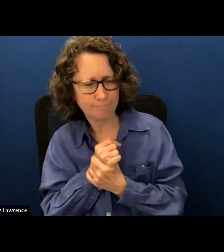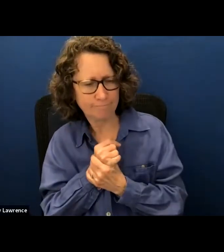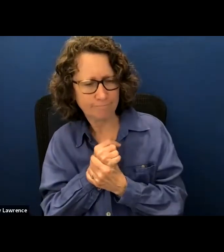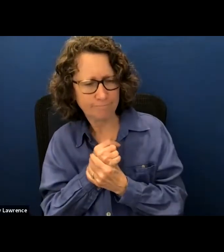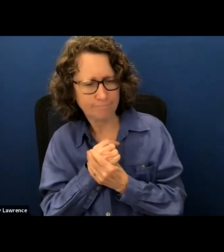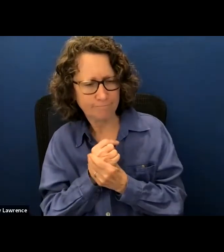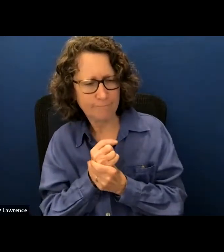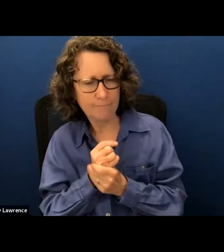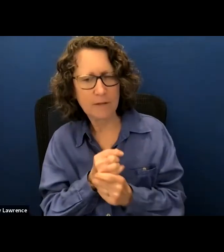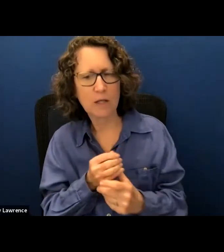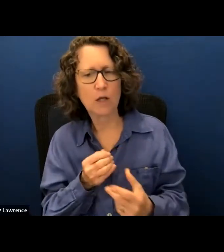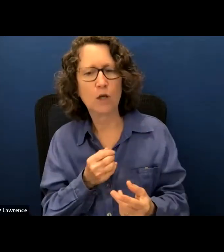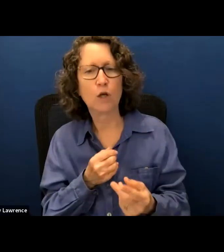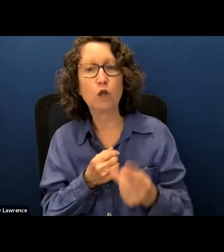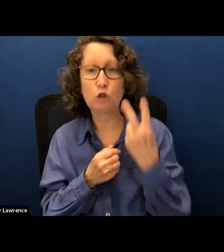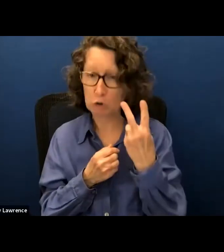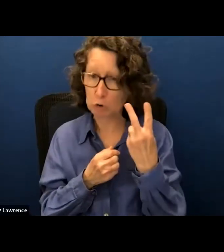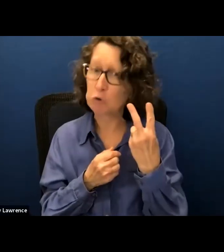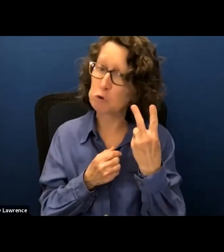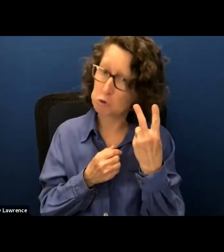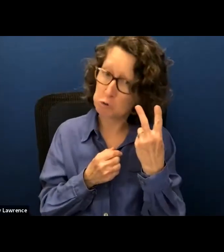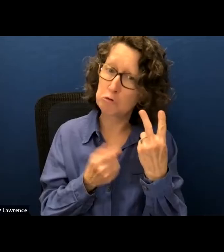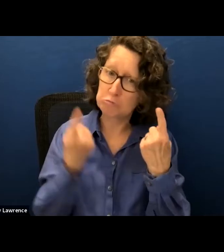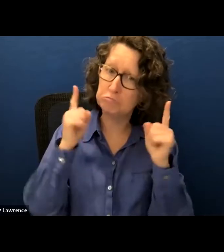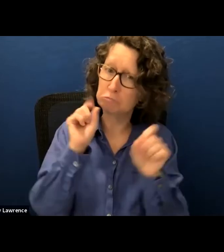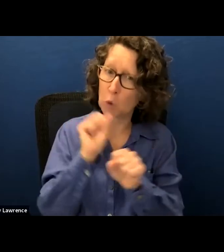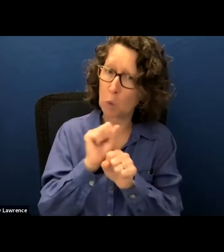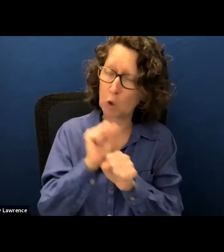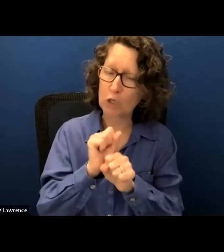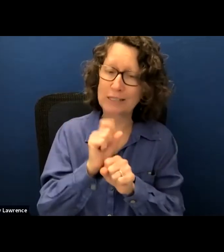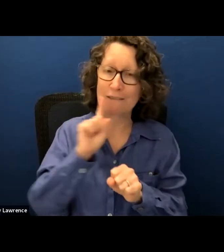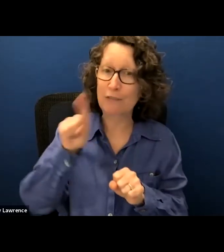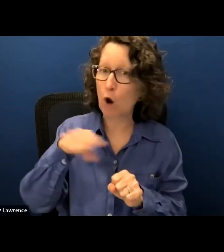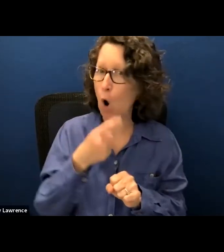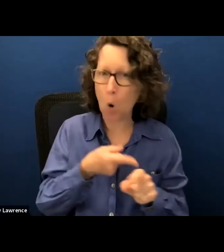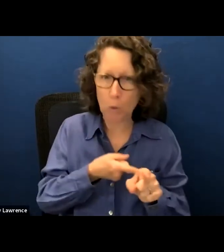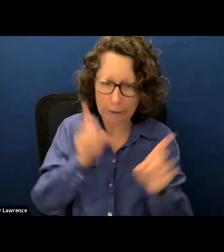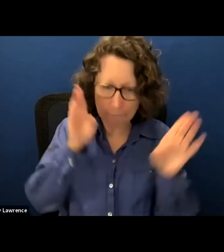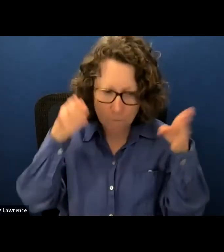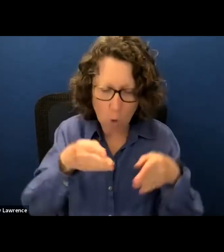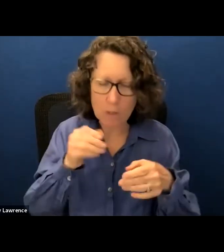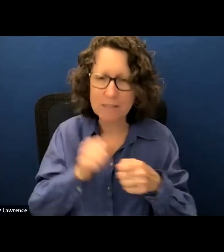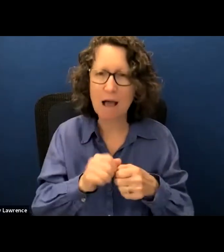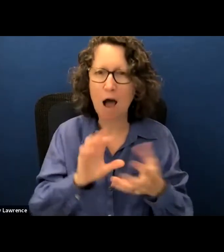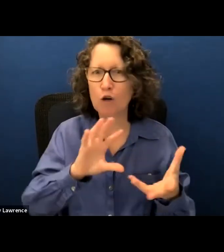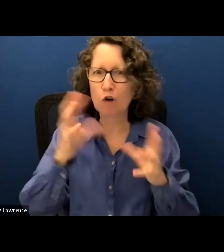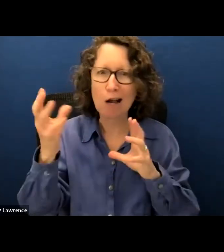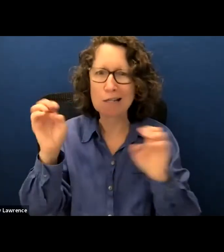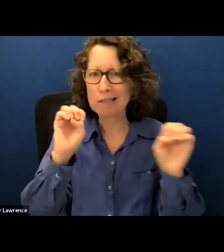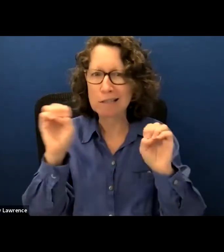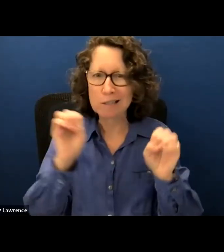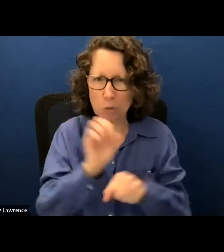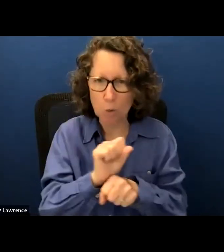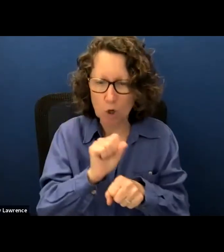it's two works if they're only doing the crisis work that they're intended for. But what's missing,